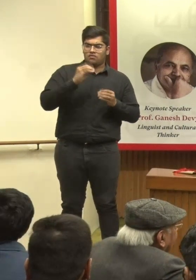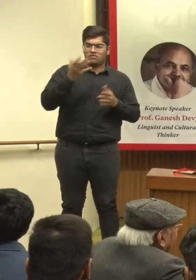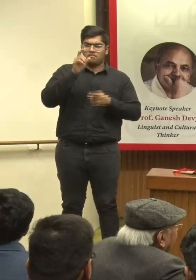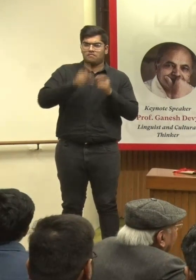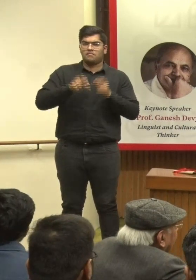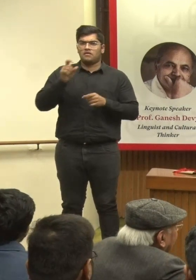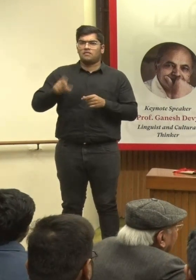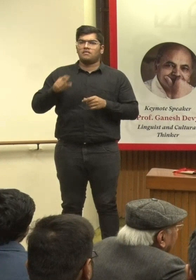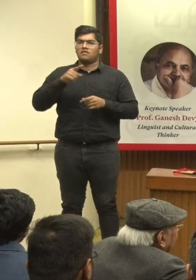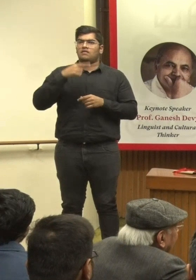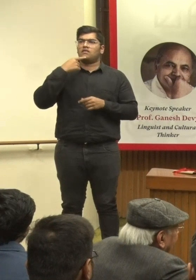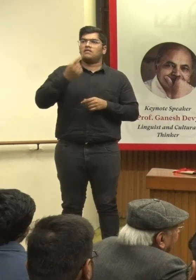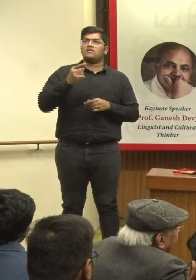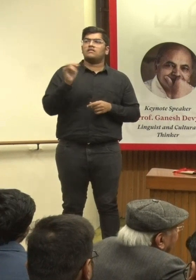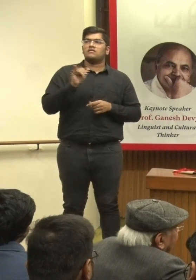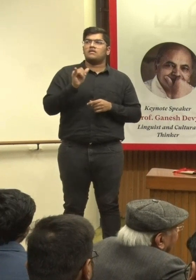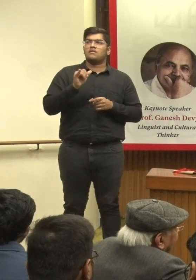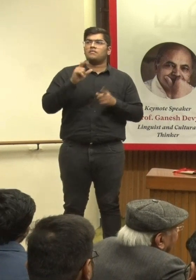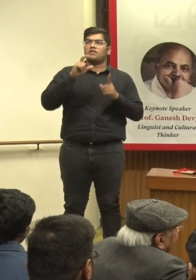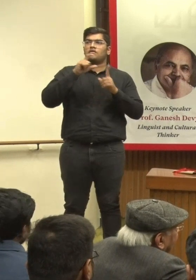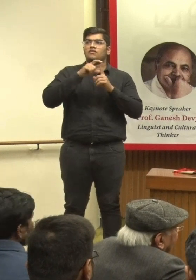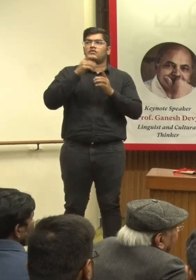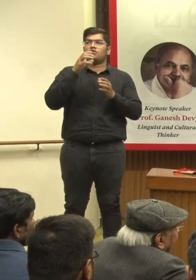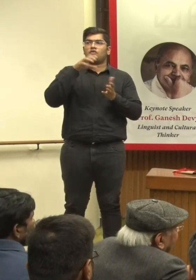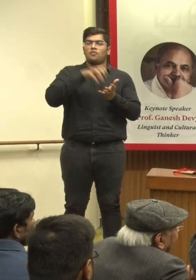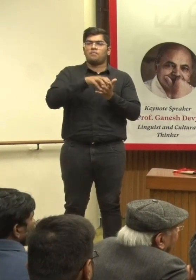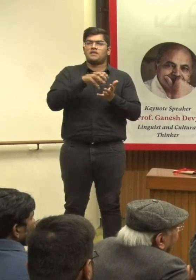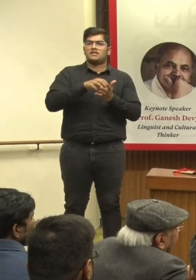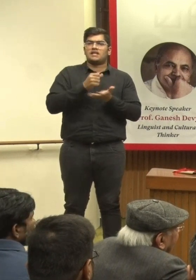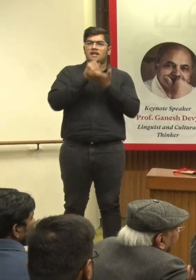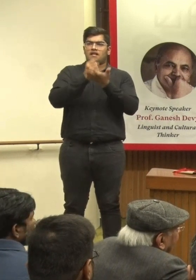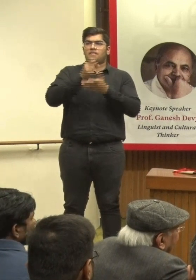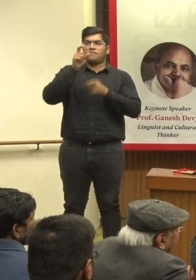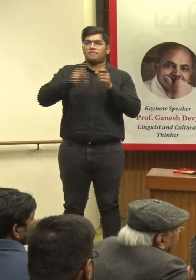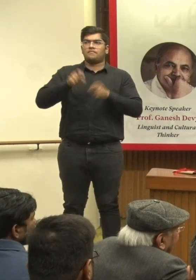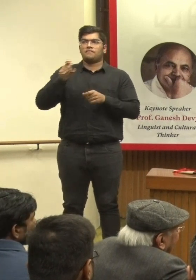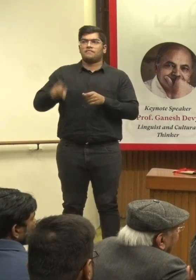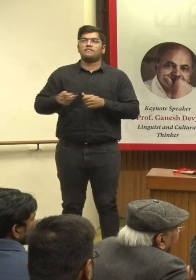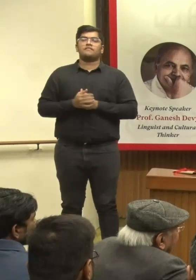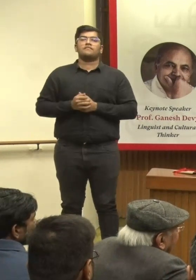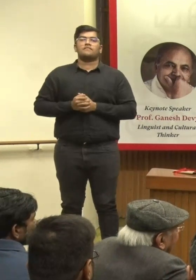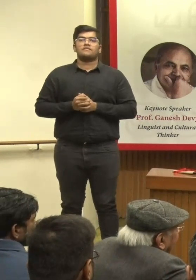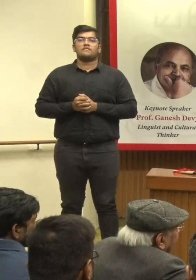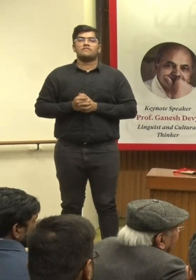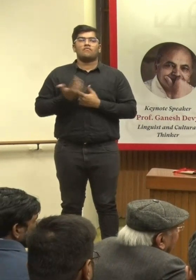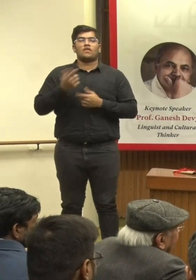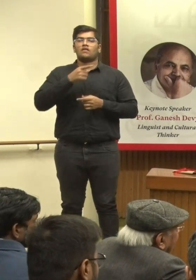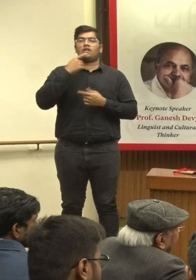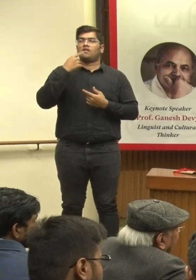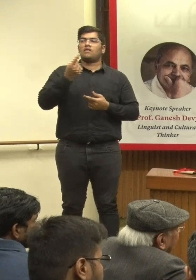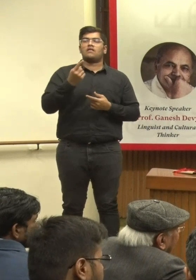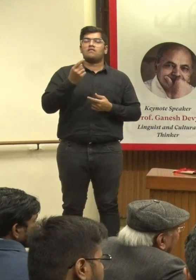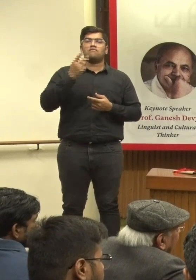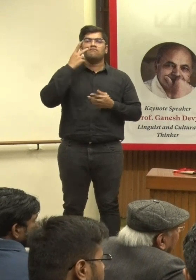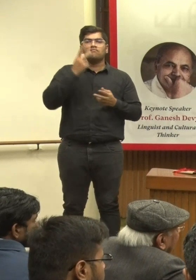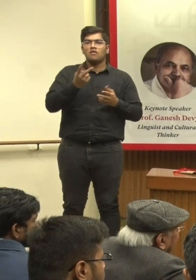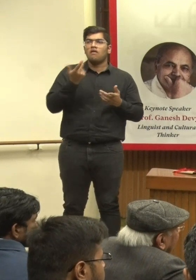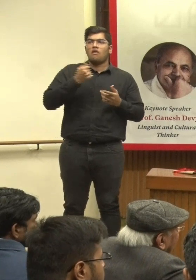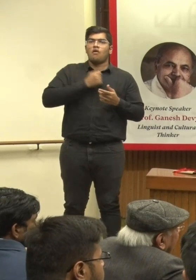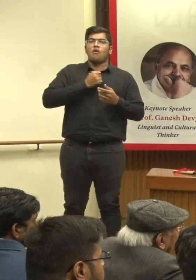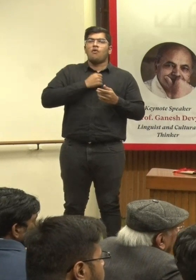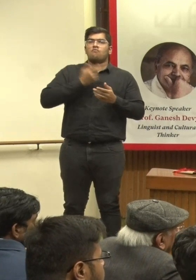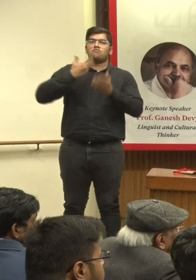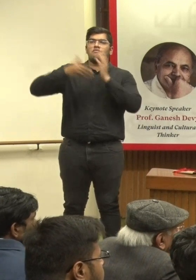as domestic helper, or what a driver, what a capacity, somebody who says, look, my ancestors were branded